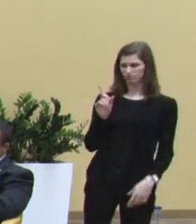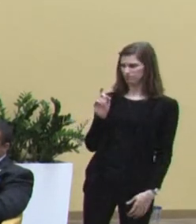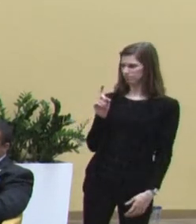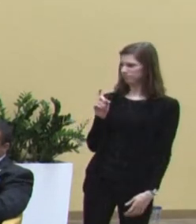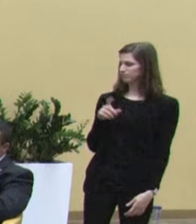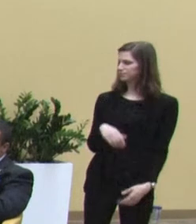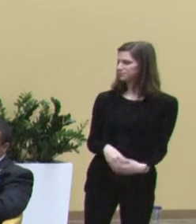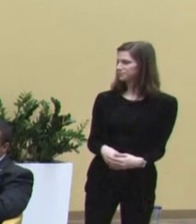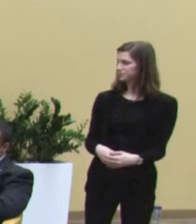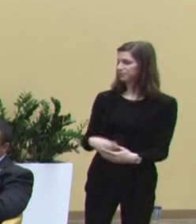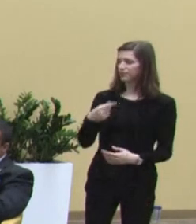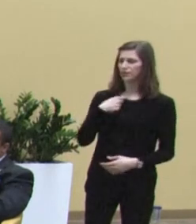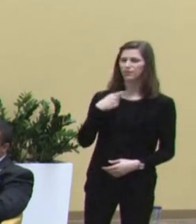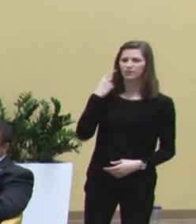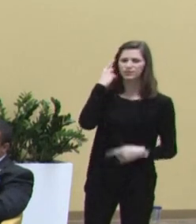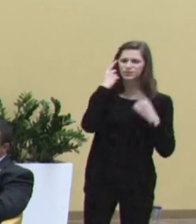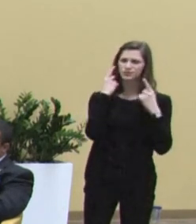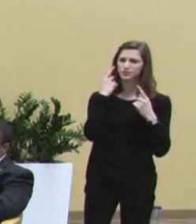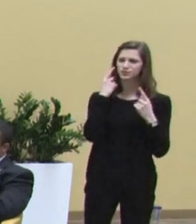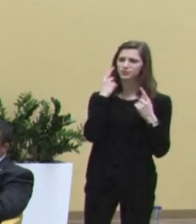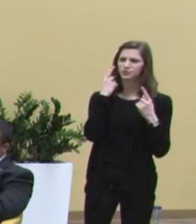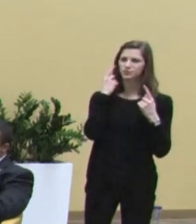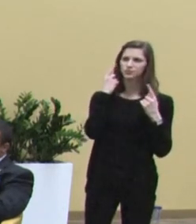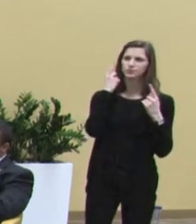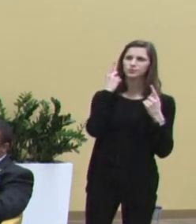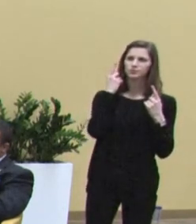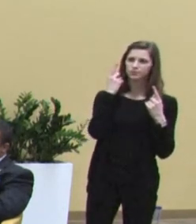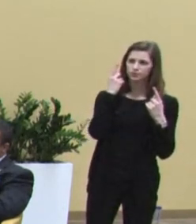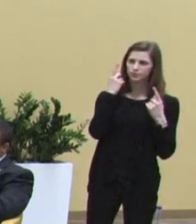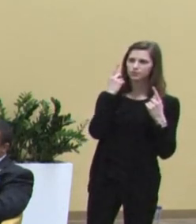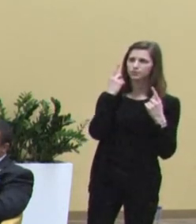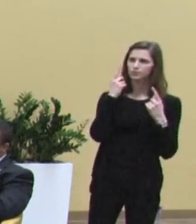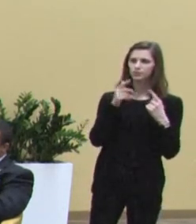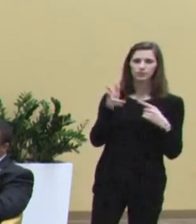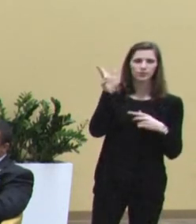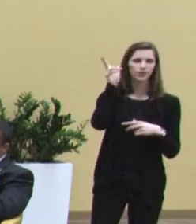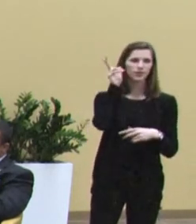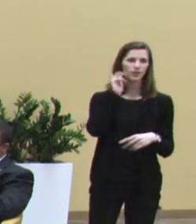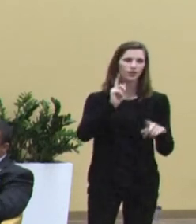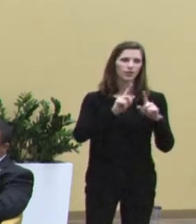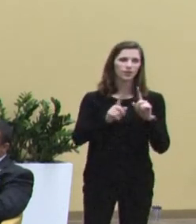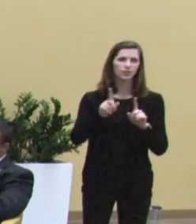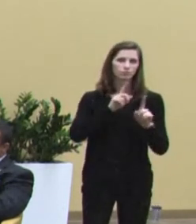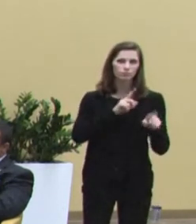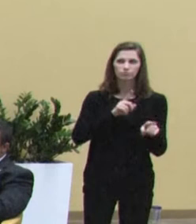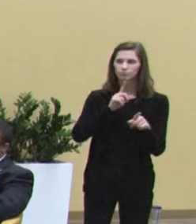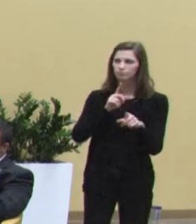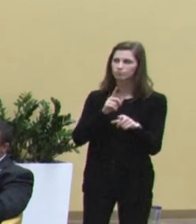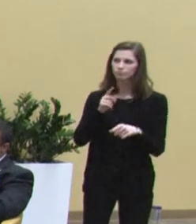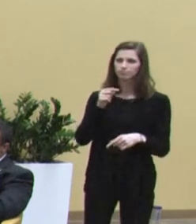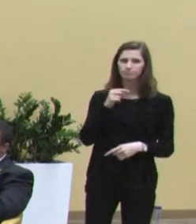I was thinking, as I listened to everybody's response, that